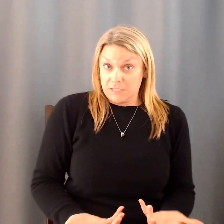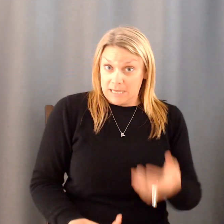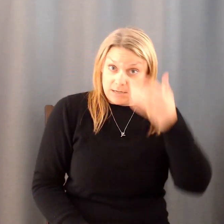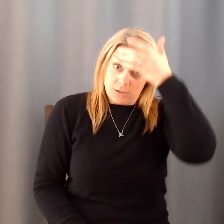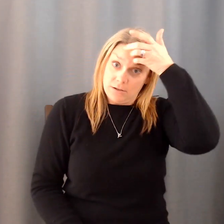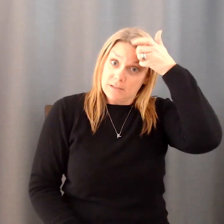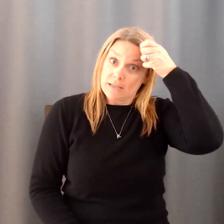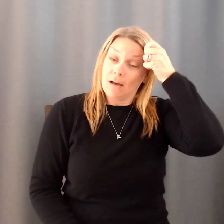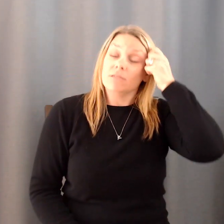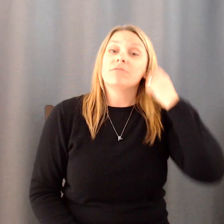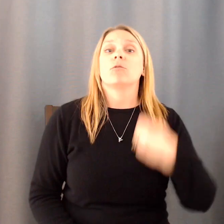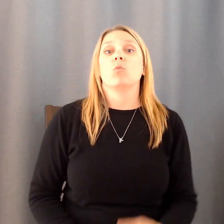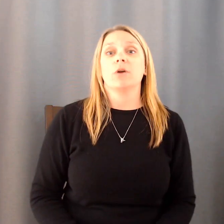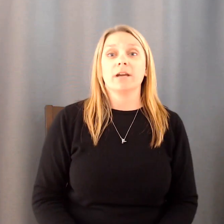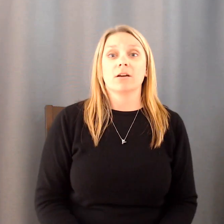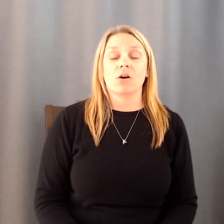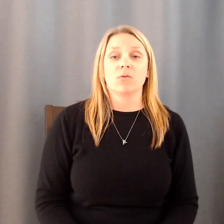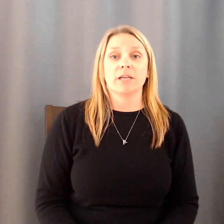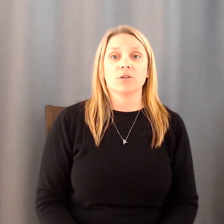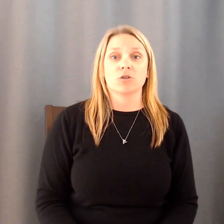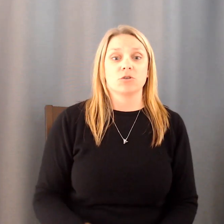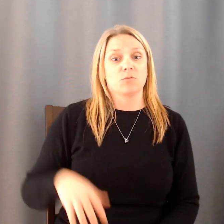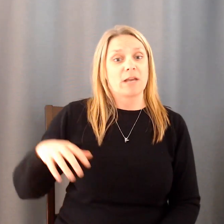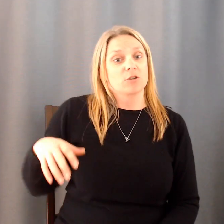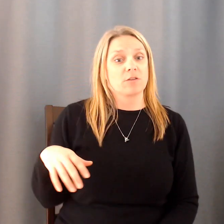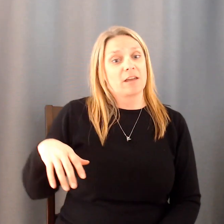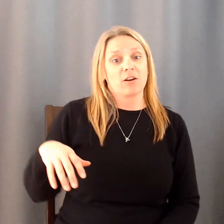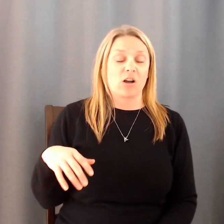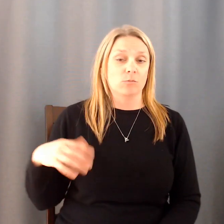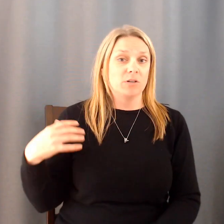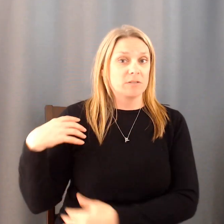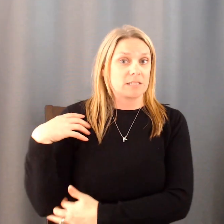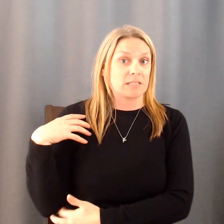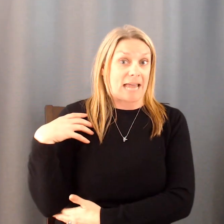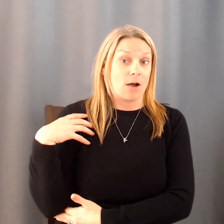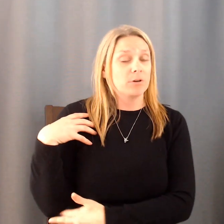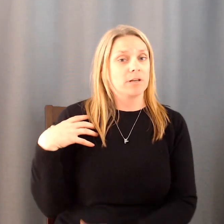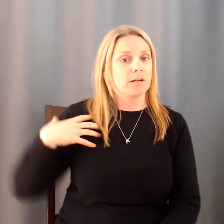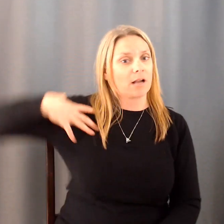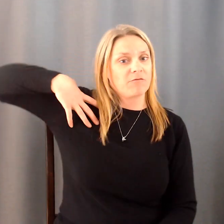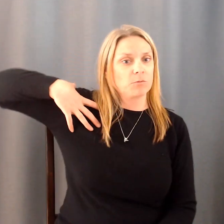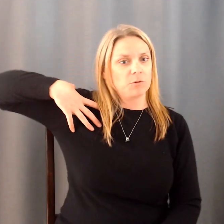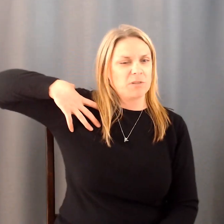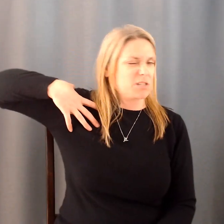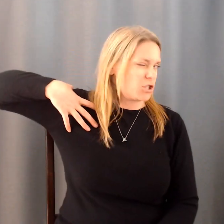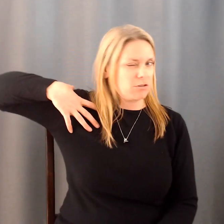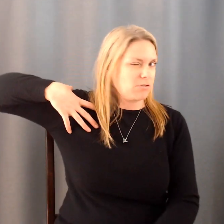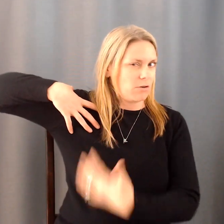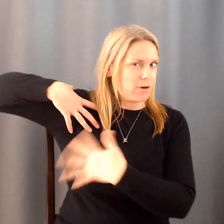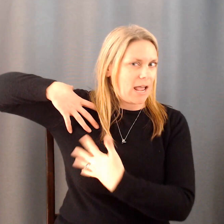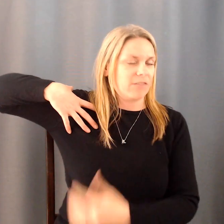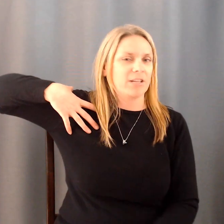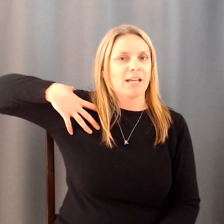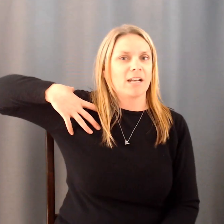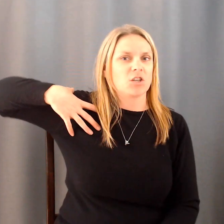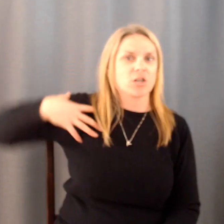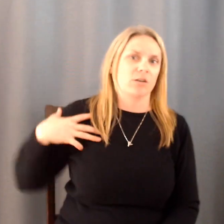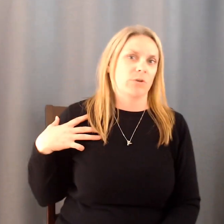present yourself. We are going to make sure that your elbow is down and in a comfortable position. You don't want to have any kind of chicken wings up